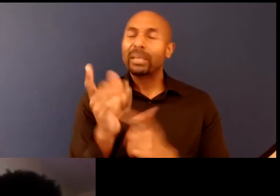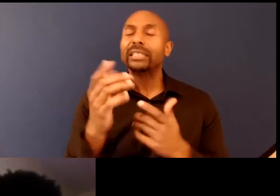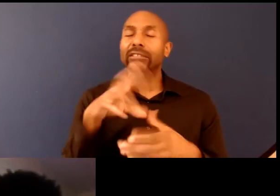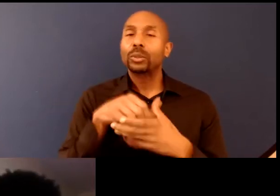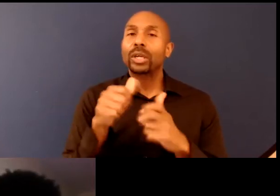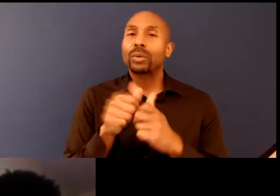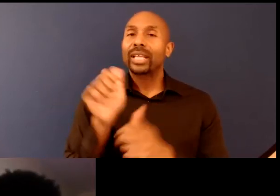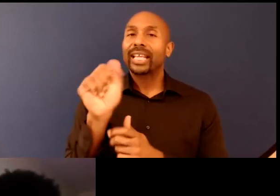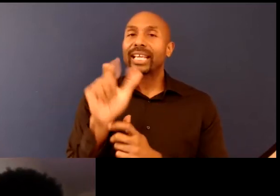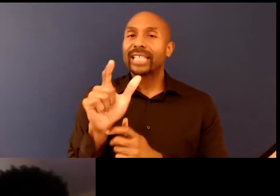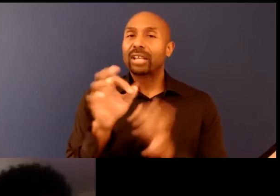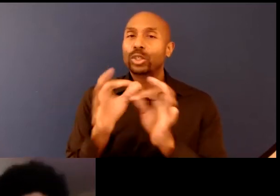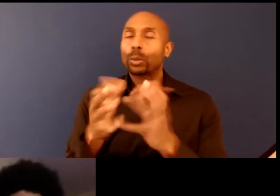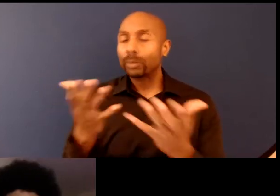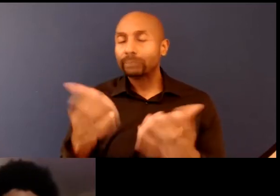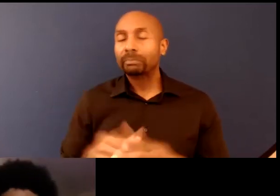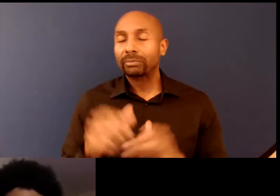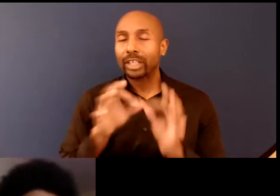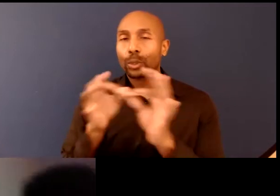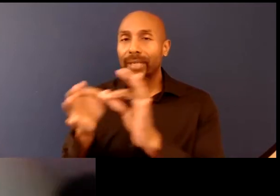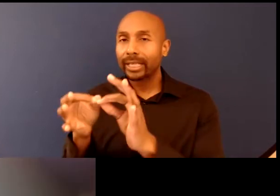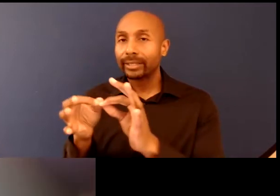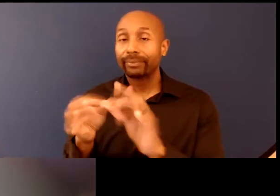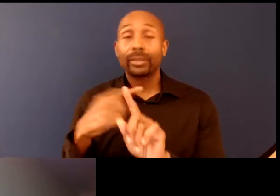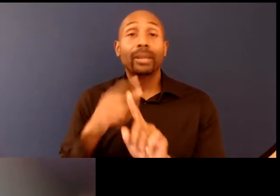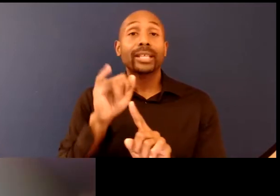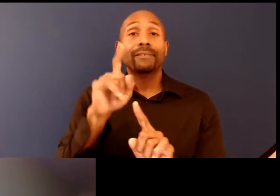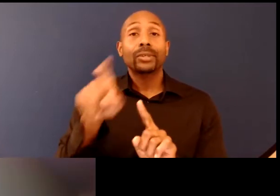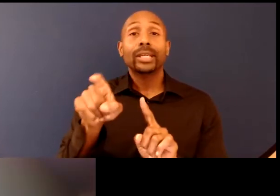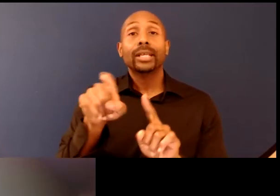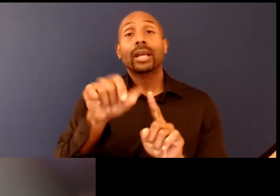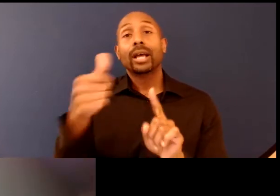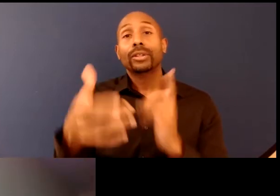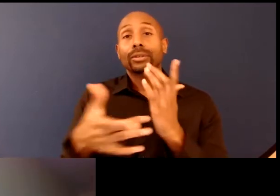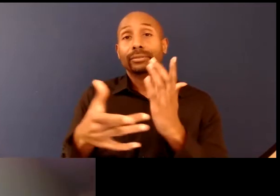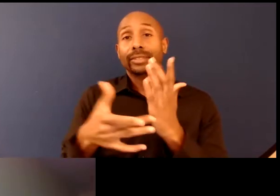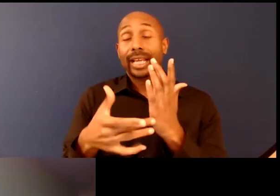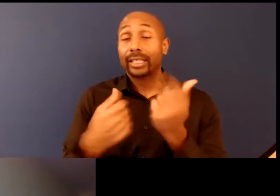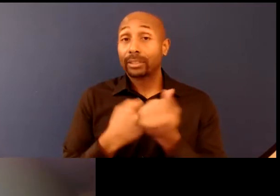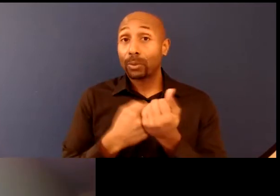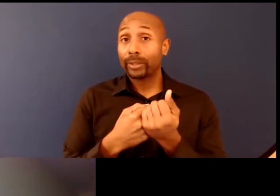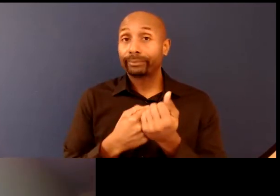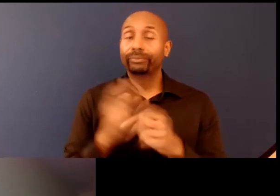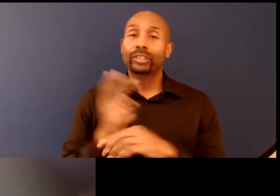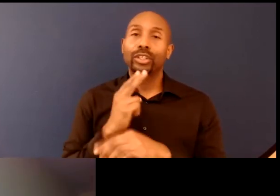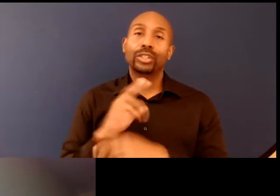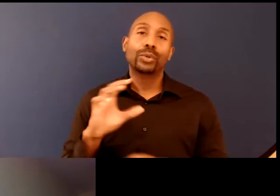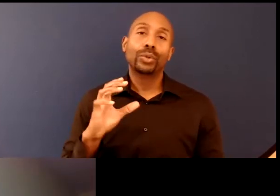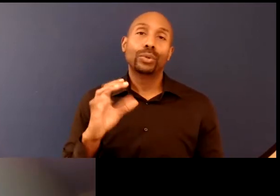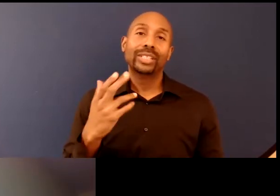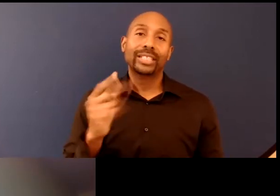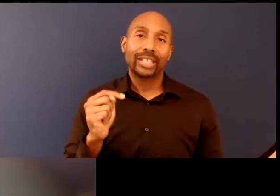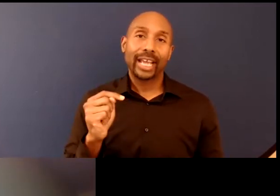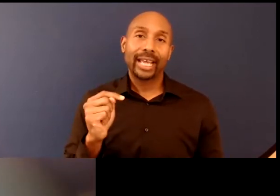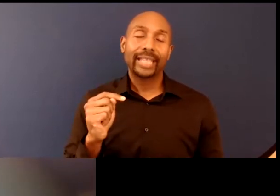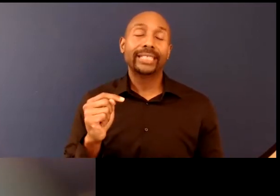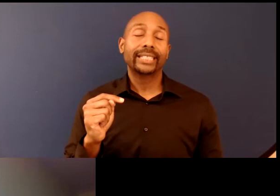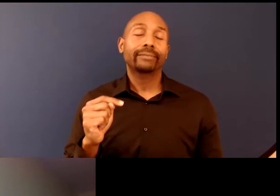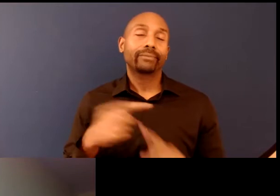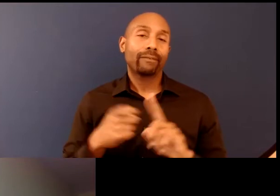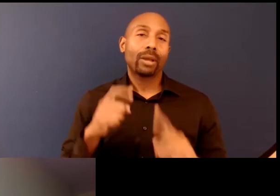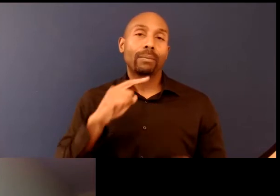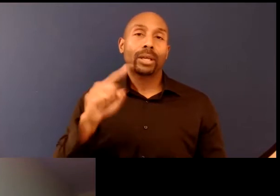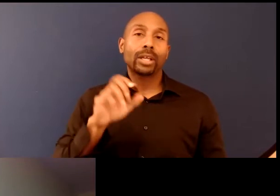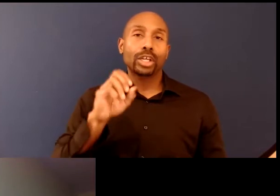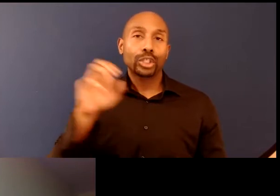interpretation. And of course, if you need any other tech help, you can use the chat, the Zoom chat feature, or you can